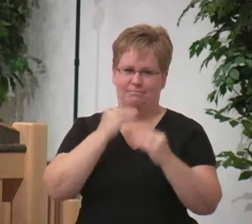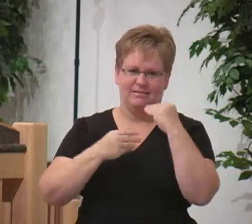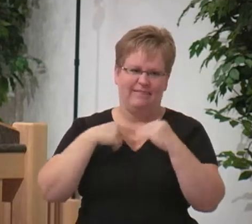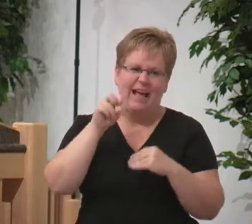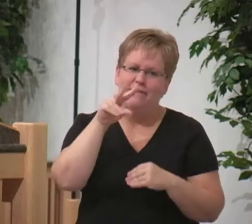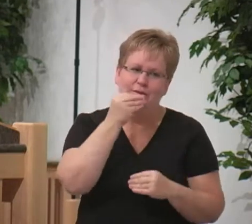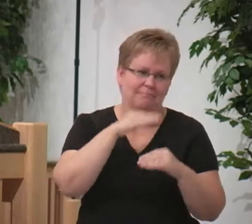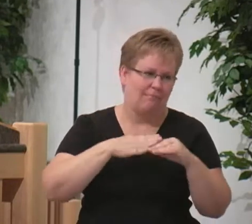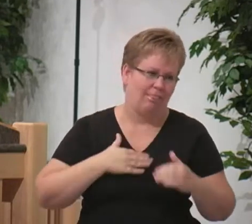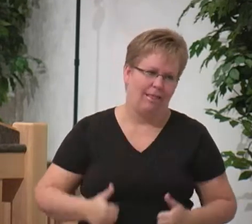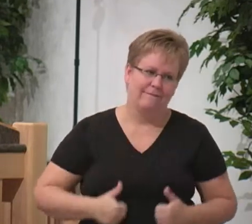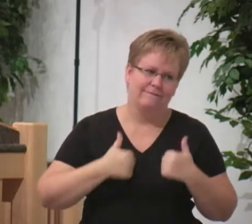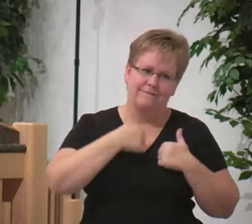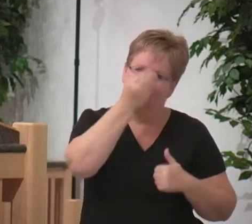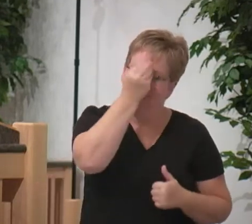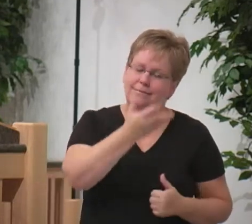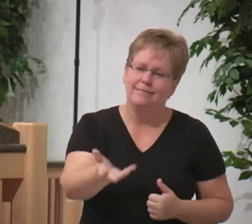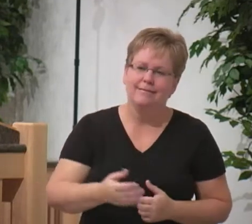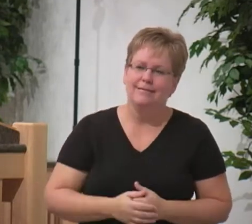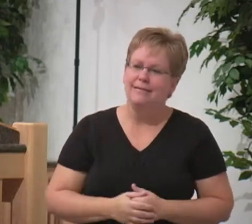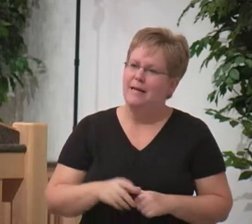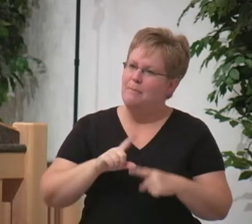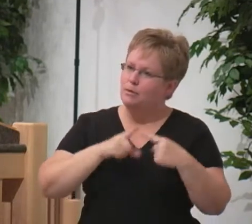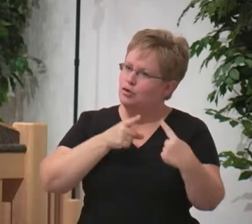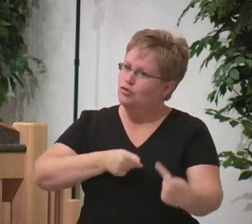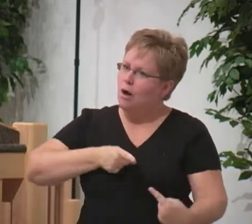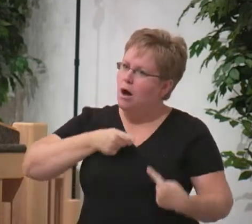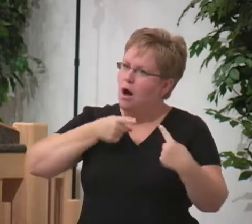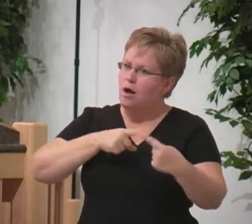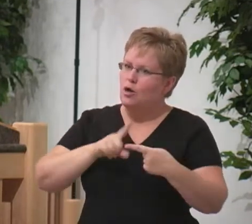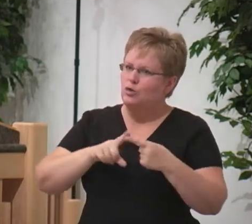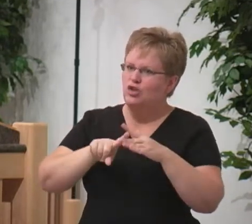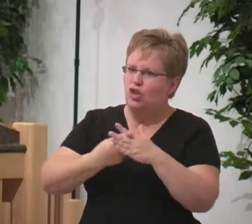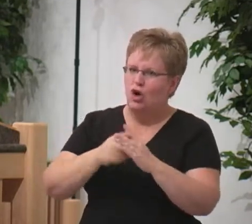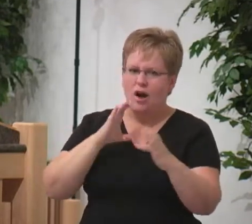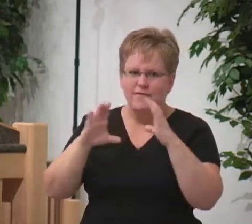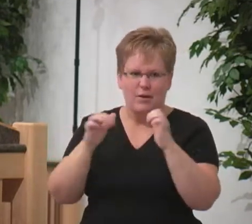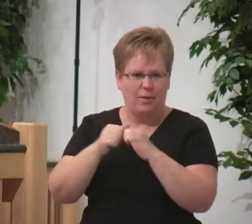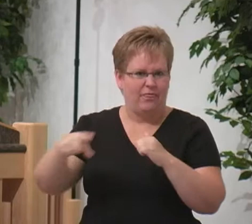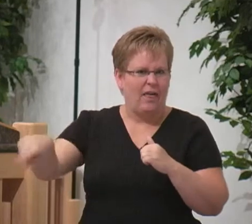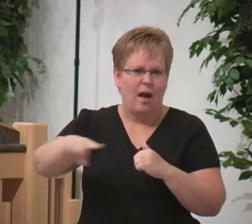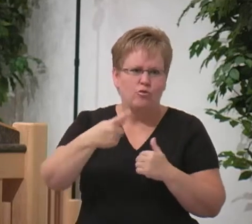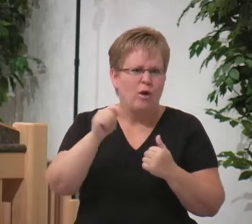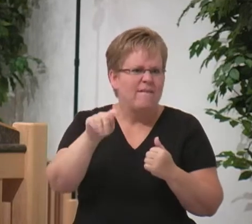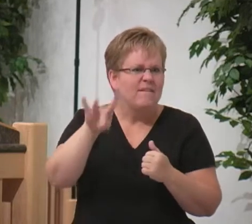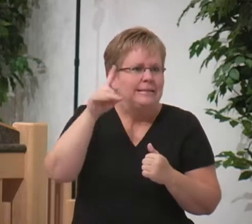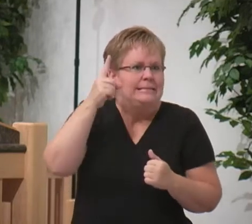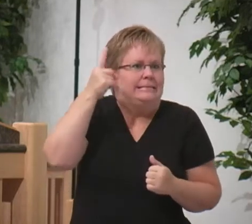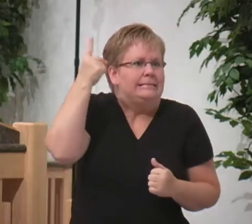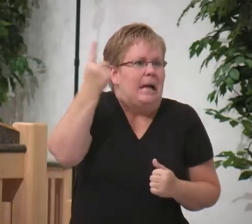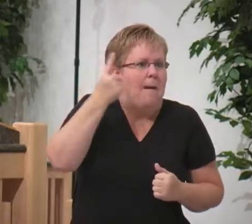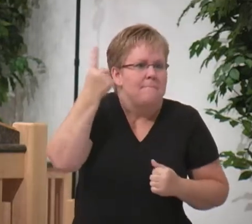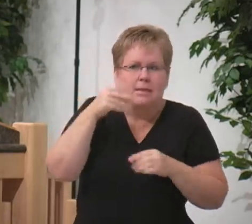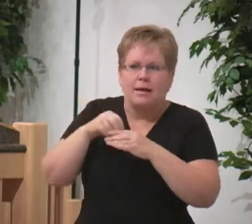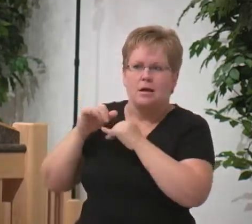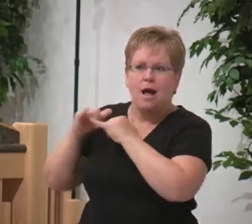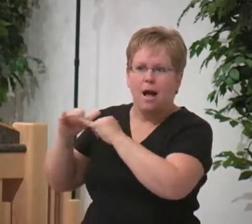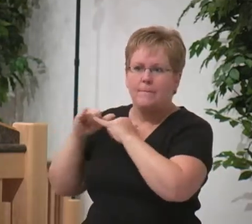my life. It was a struggle to make conversation with them, to find things that we had in common. It